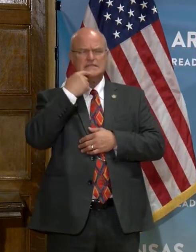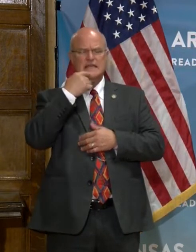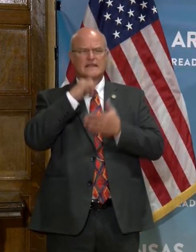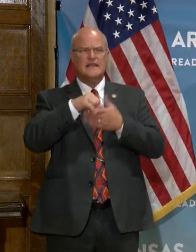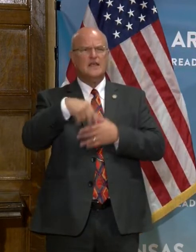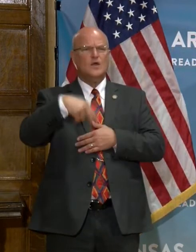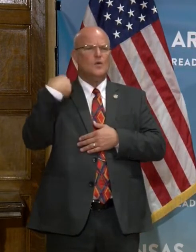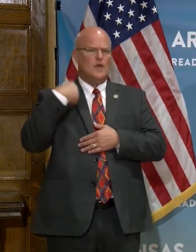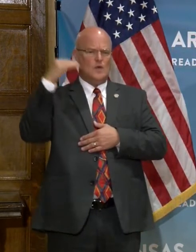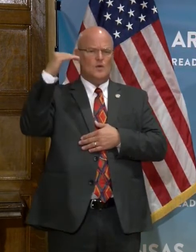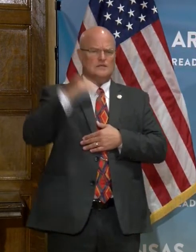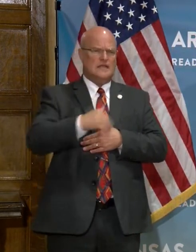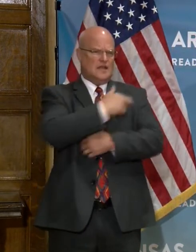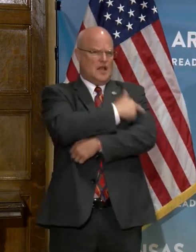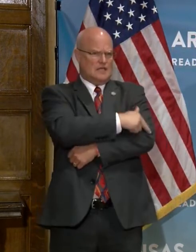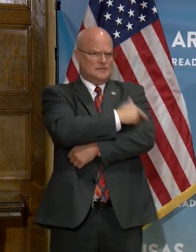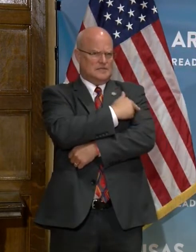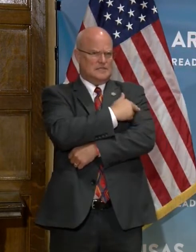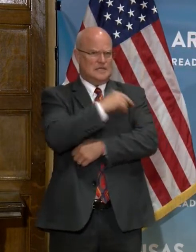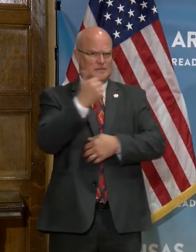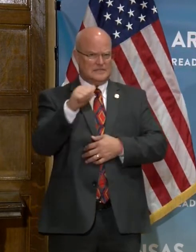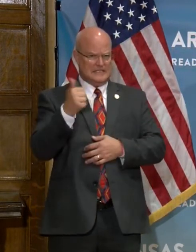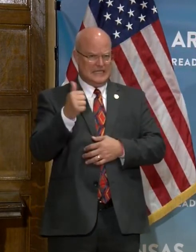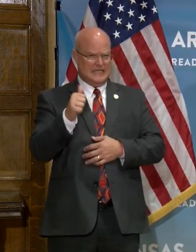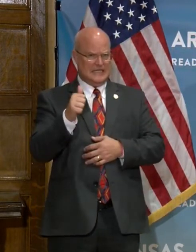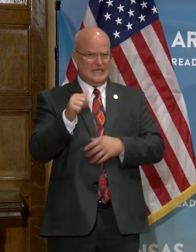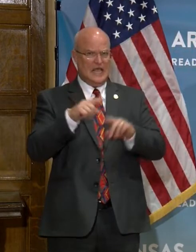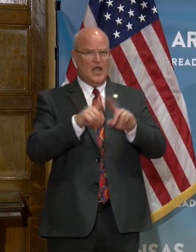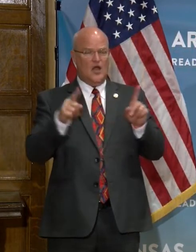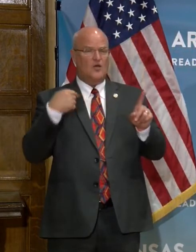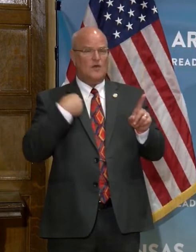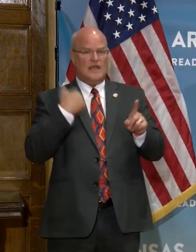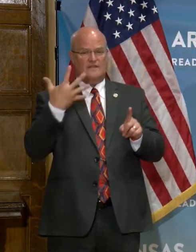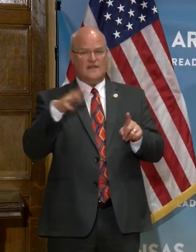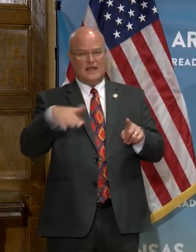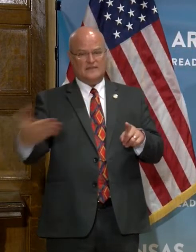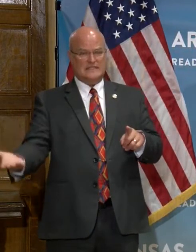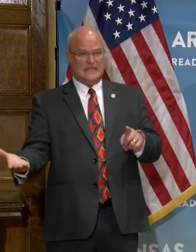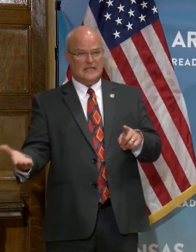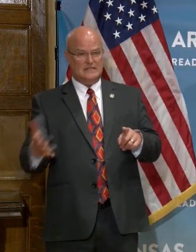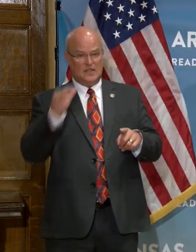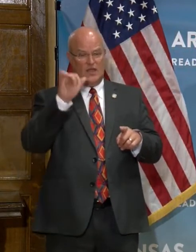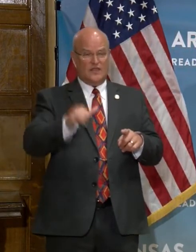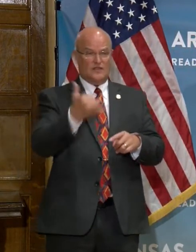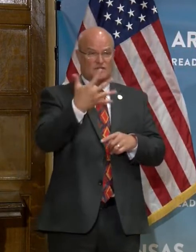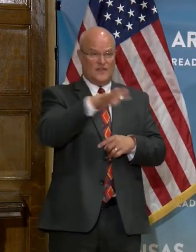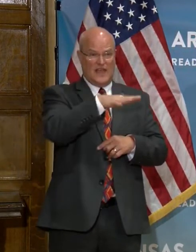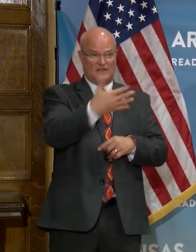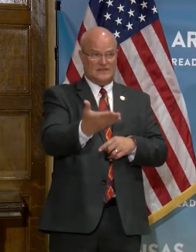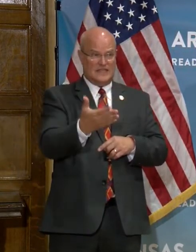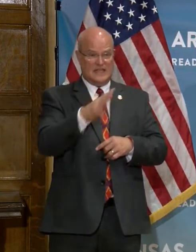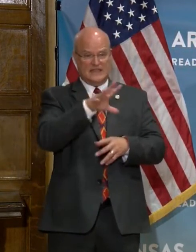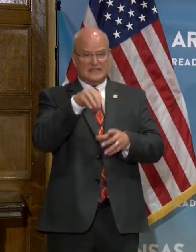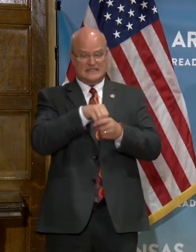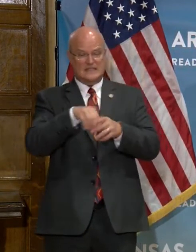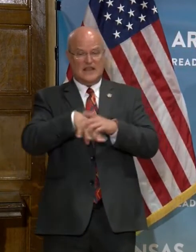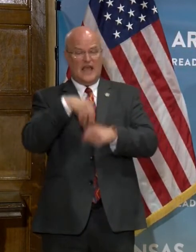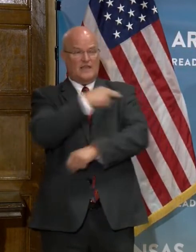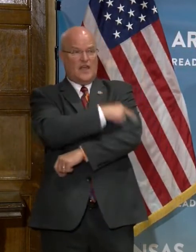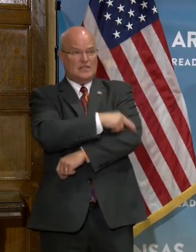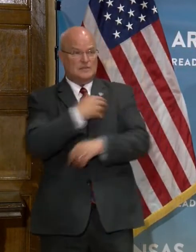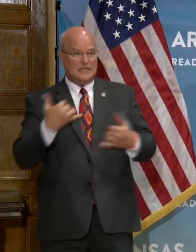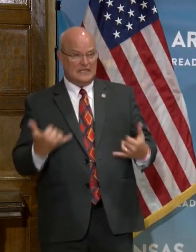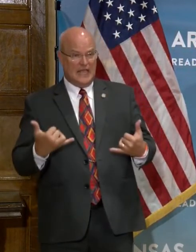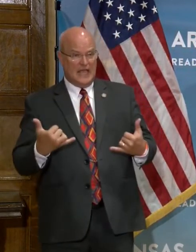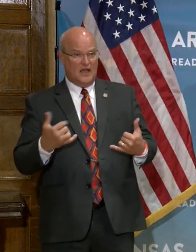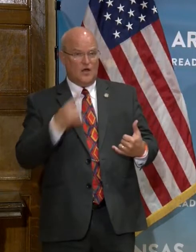that we were down in hospitalizations by 10. However, we had 5 deaths. Are those 5 deaths considered out of the hospital